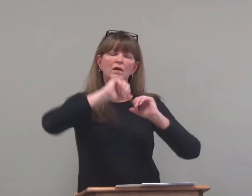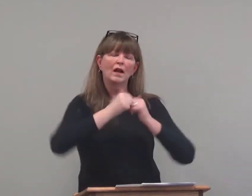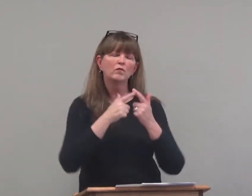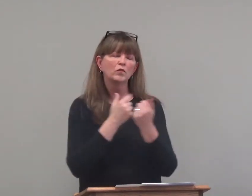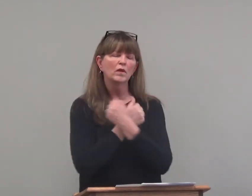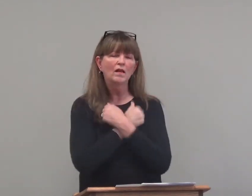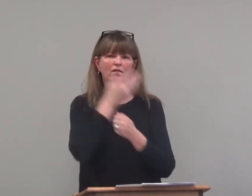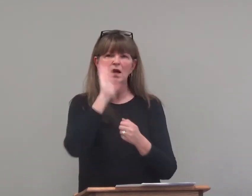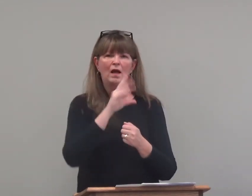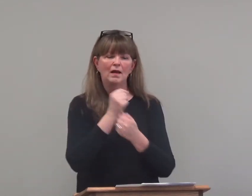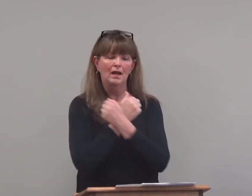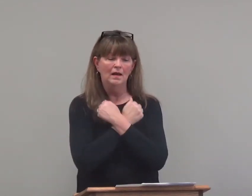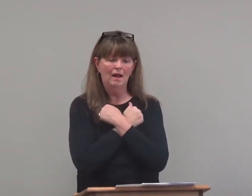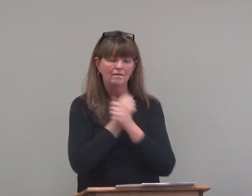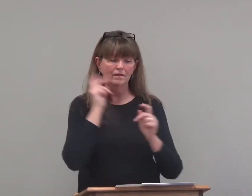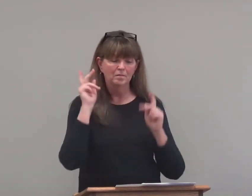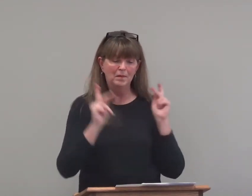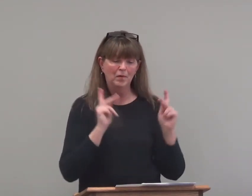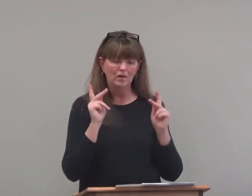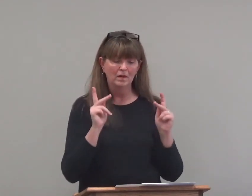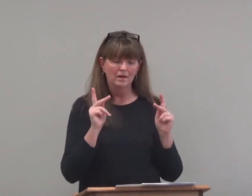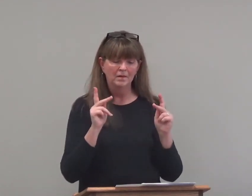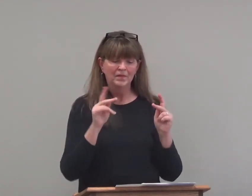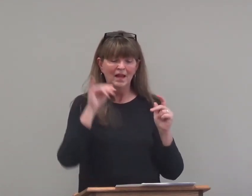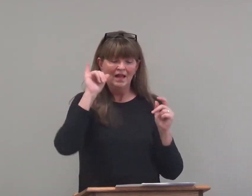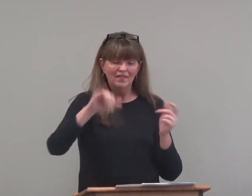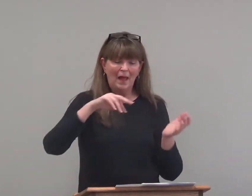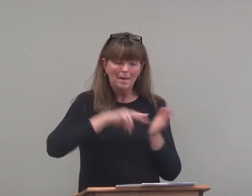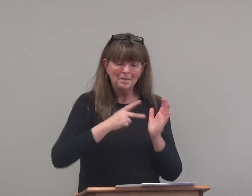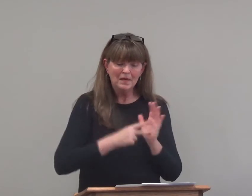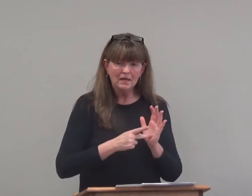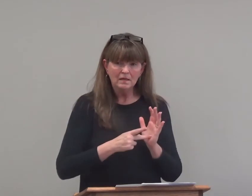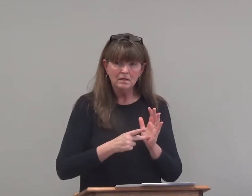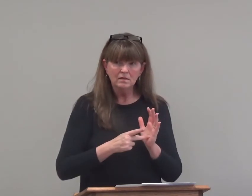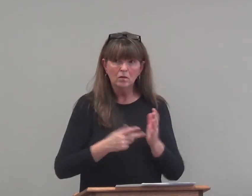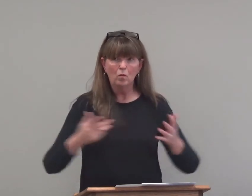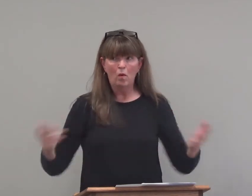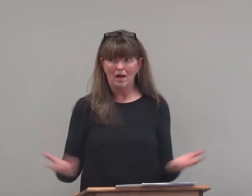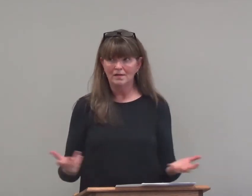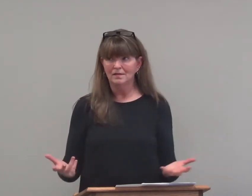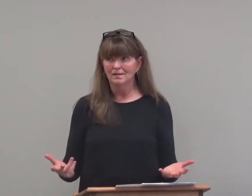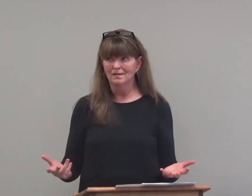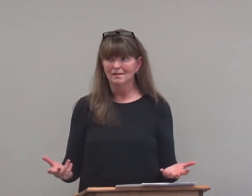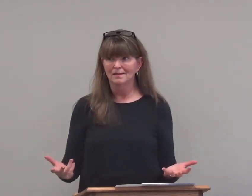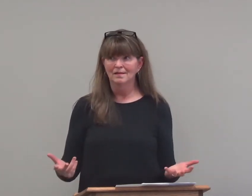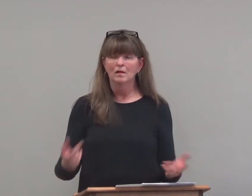day to learn how to love God and love people. Which means